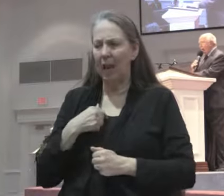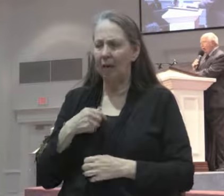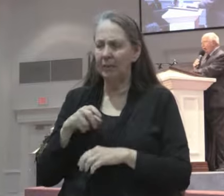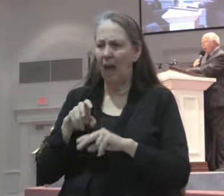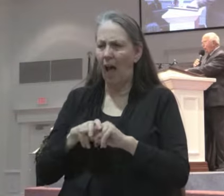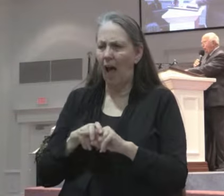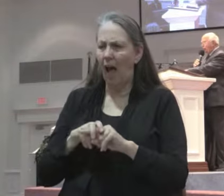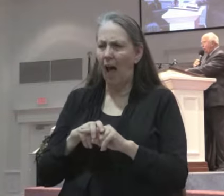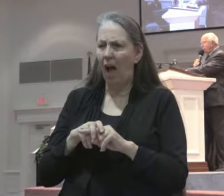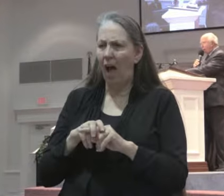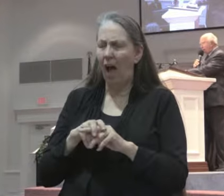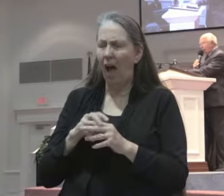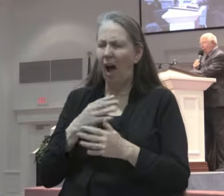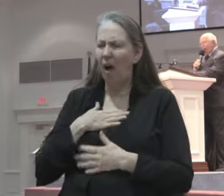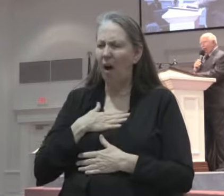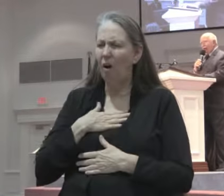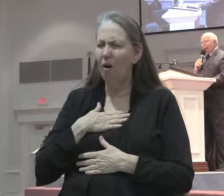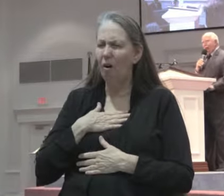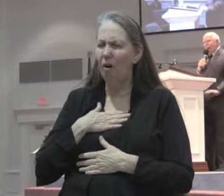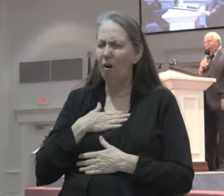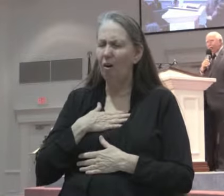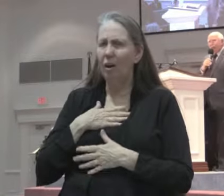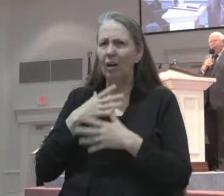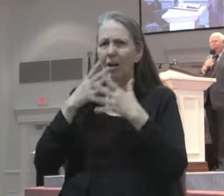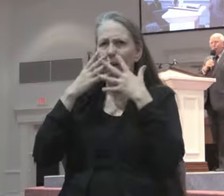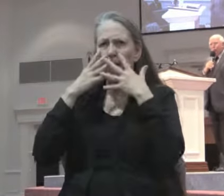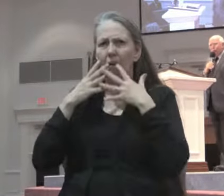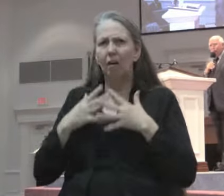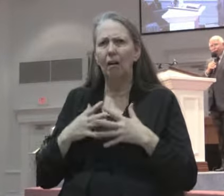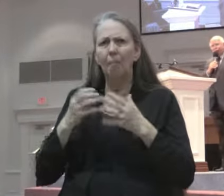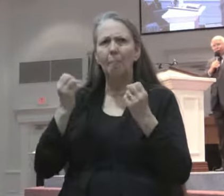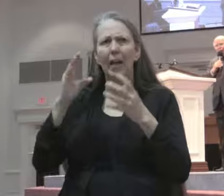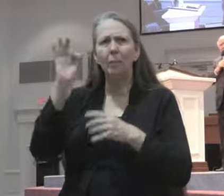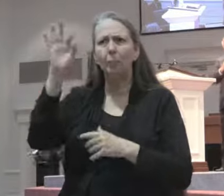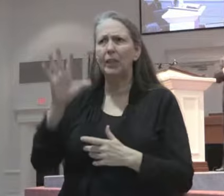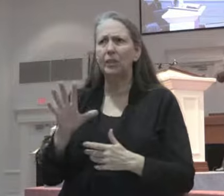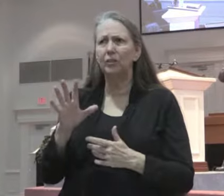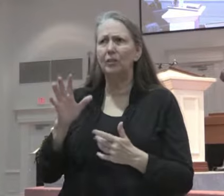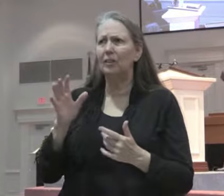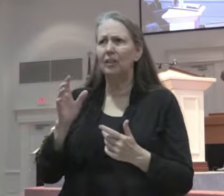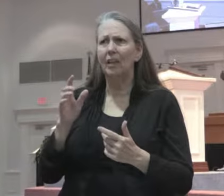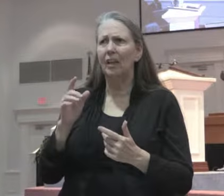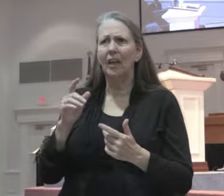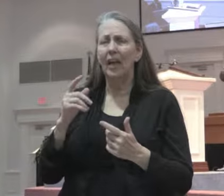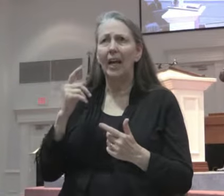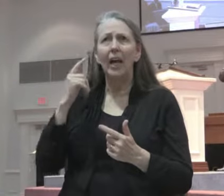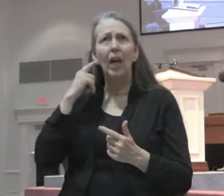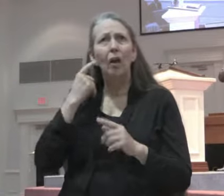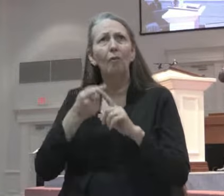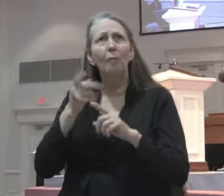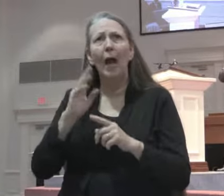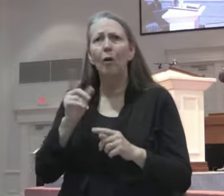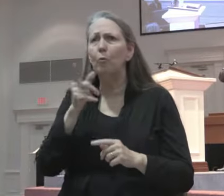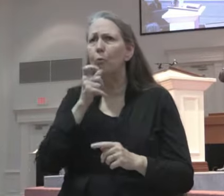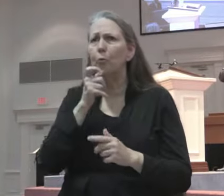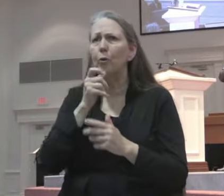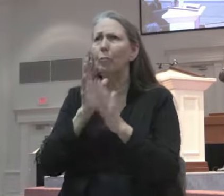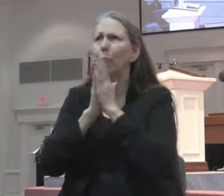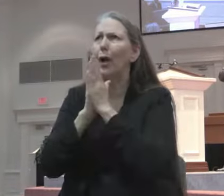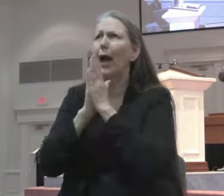there and I wept. And I thought, how many of our preachers are still hearing from God?